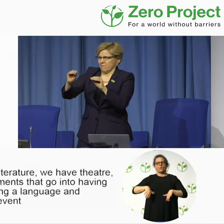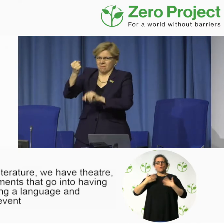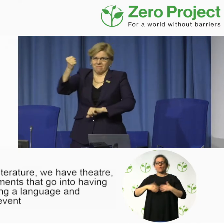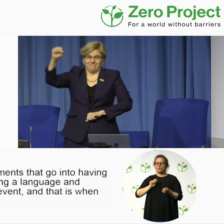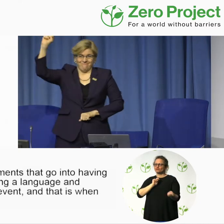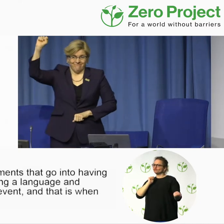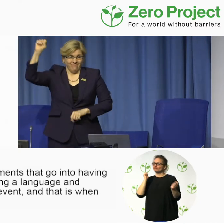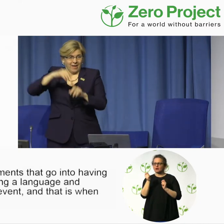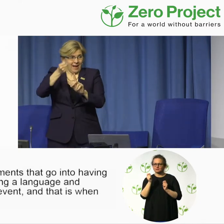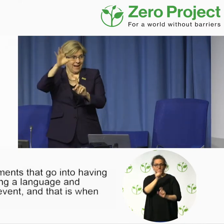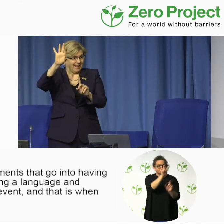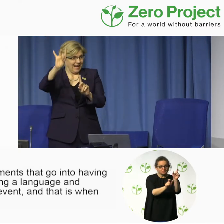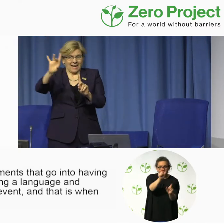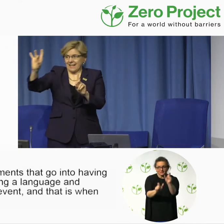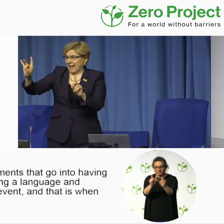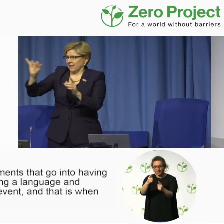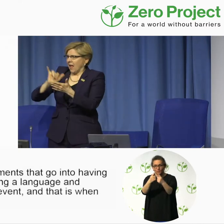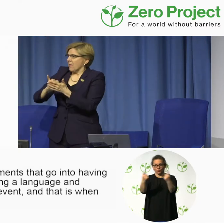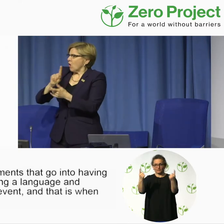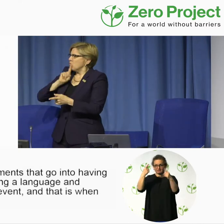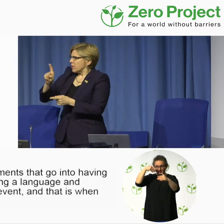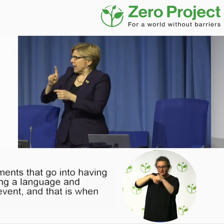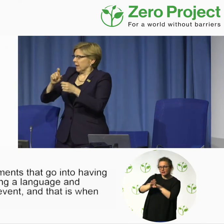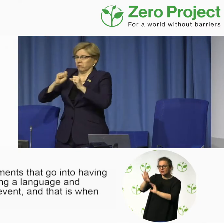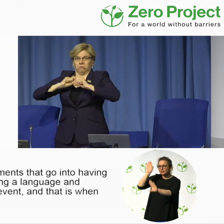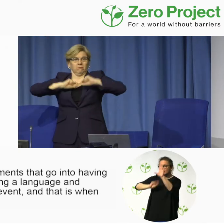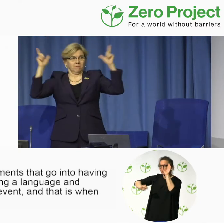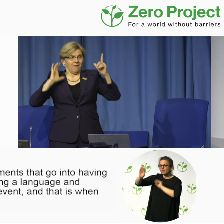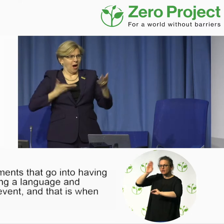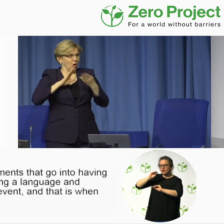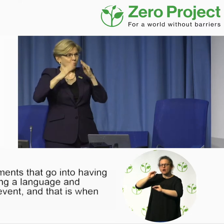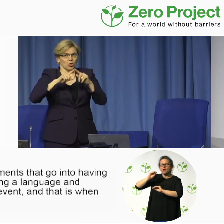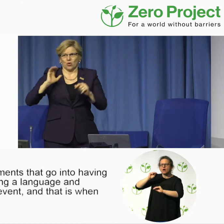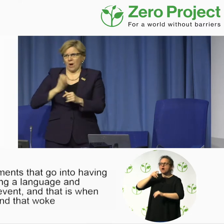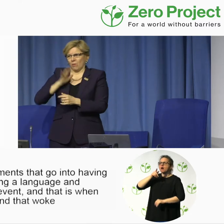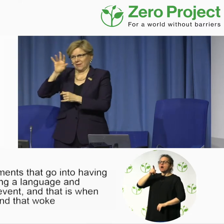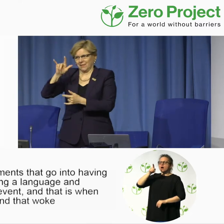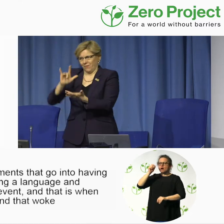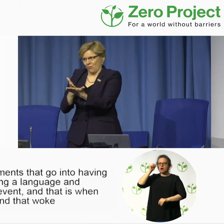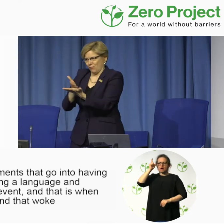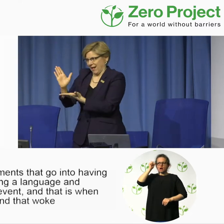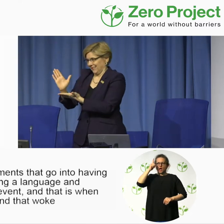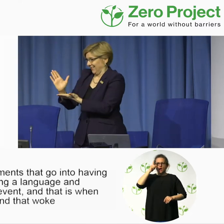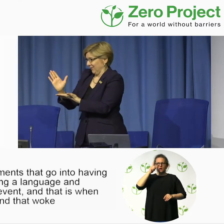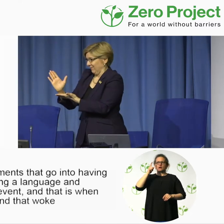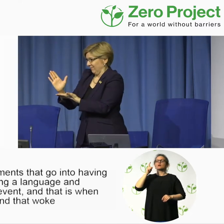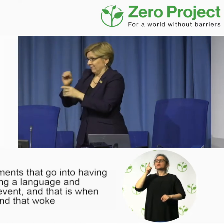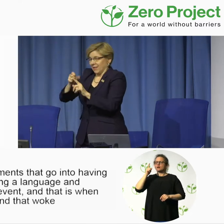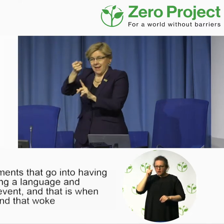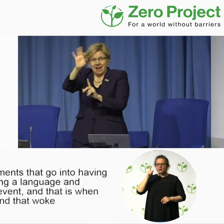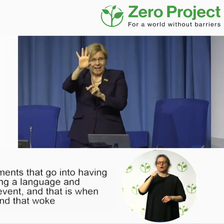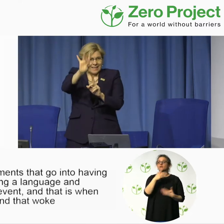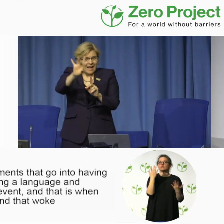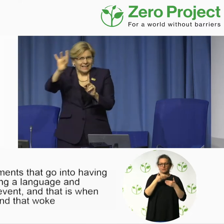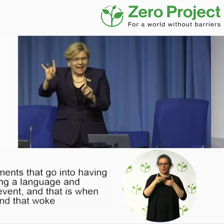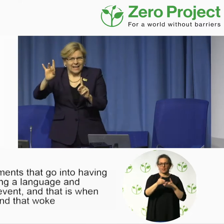And that's when our students at Gallaudet led a movement in 1988. And that woke our community to our